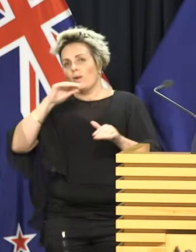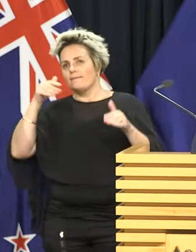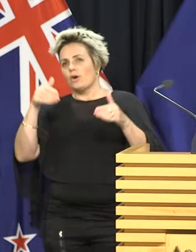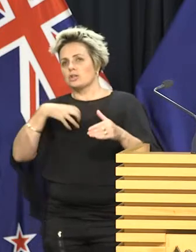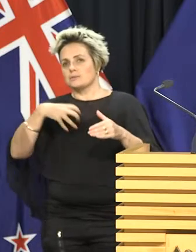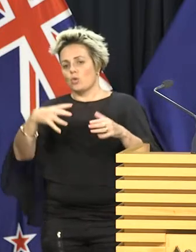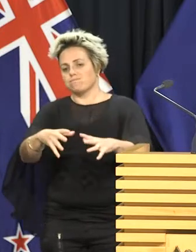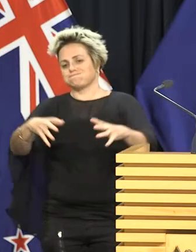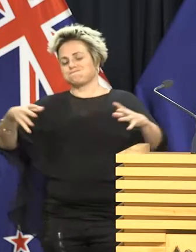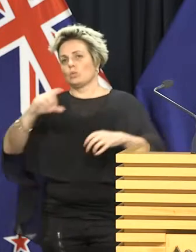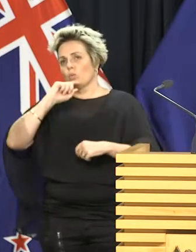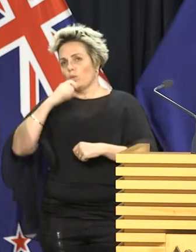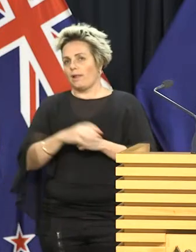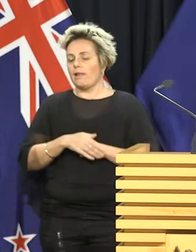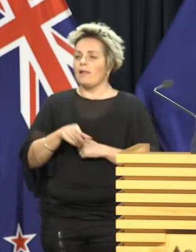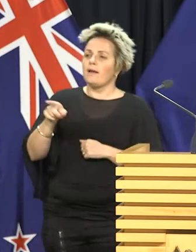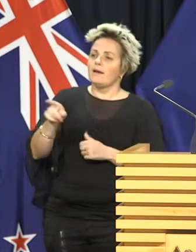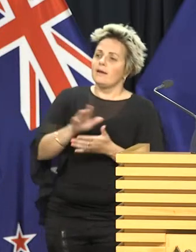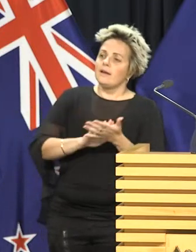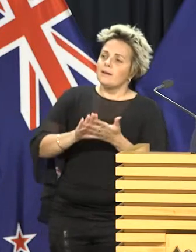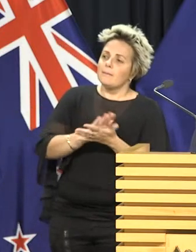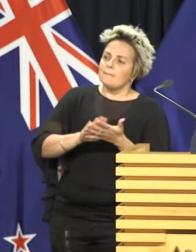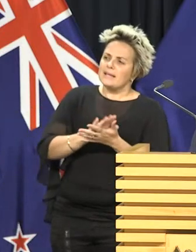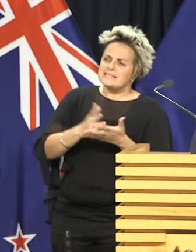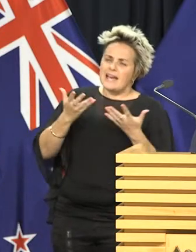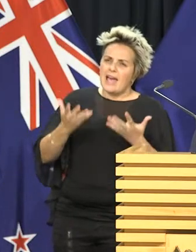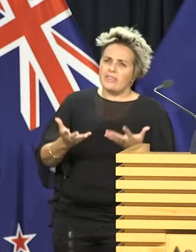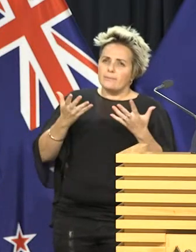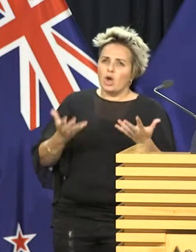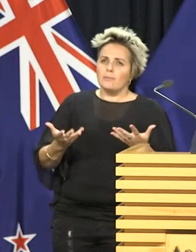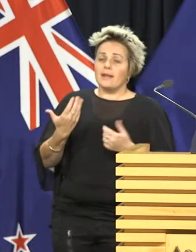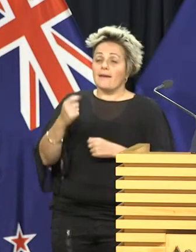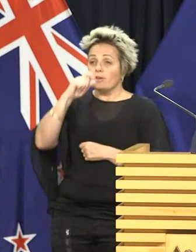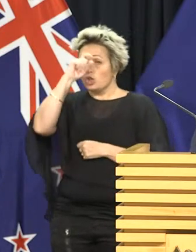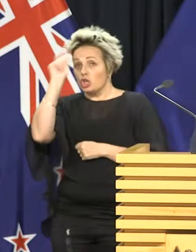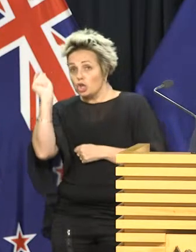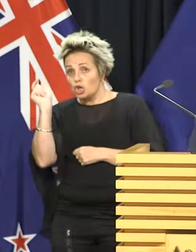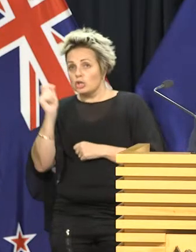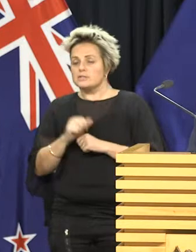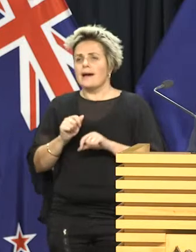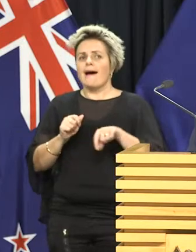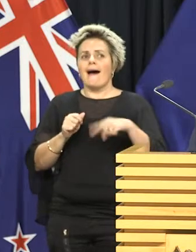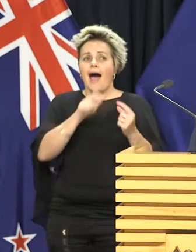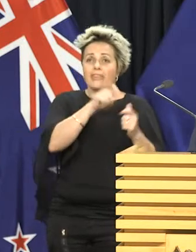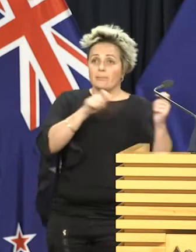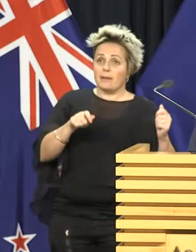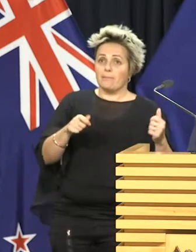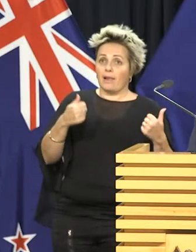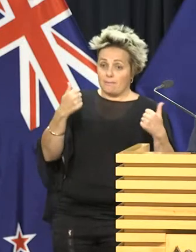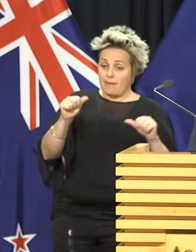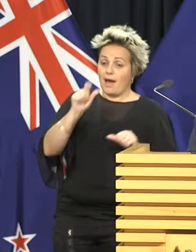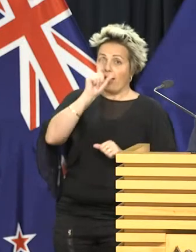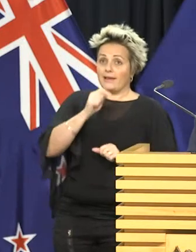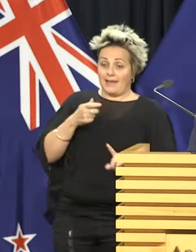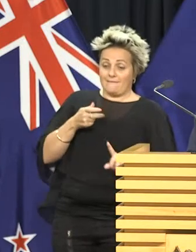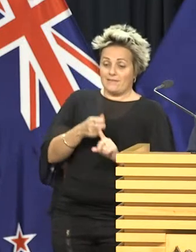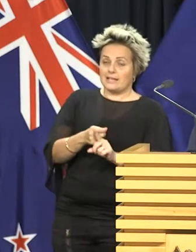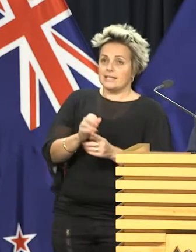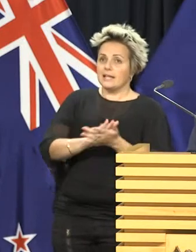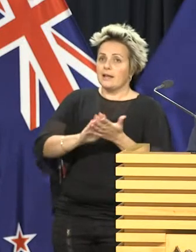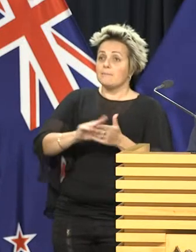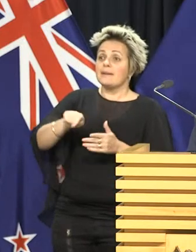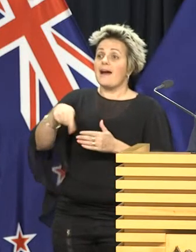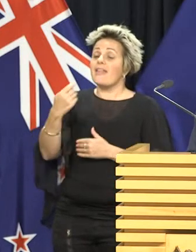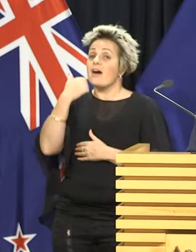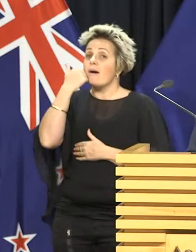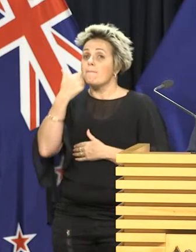masse. There's an exception there then, because at the moment it's nurses and a few others that can administer the vaccine, so there'll be an exception there for